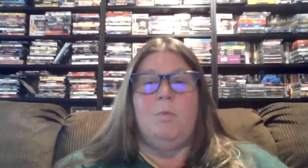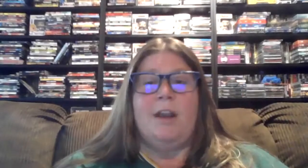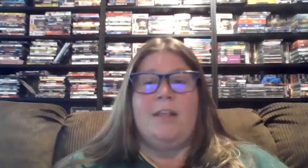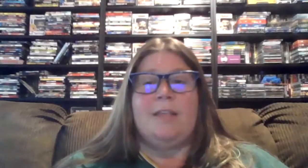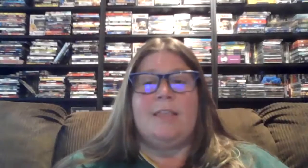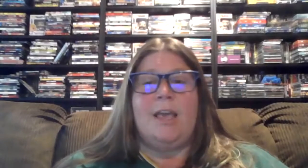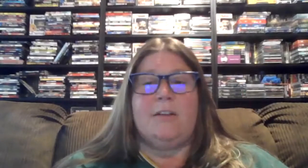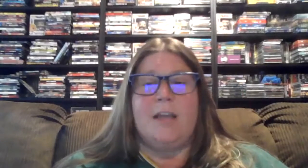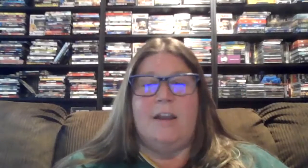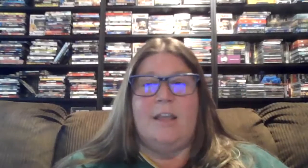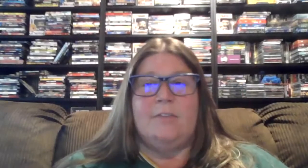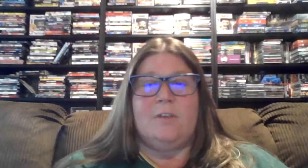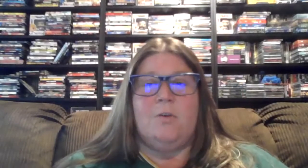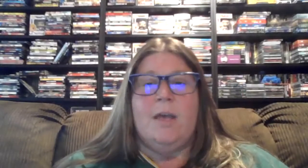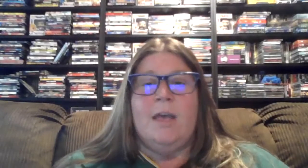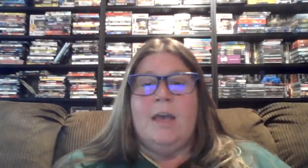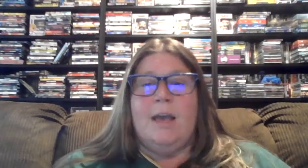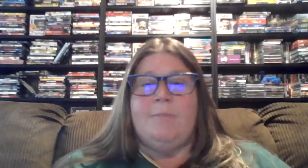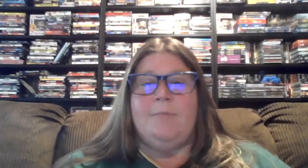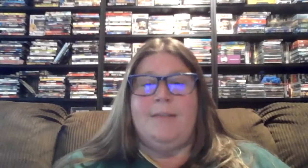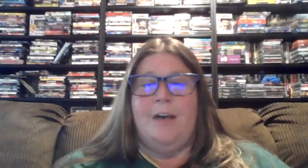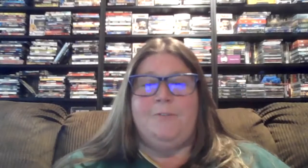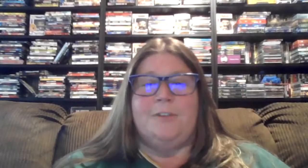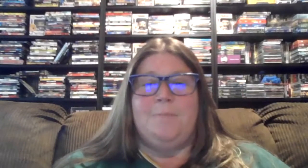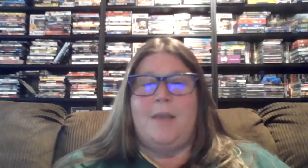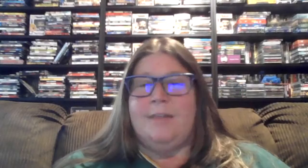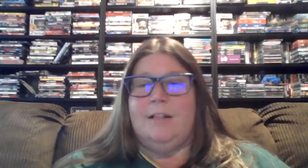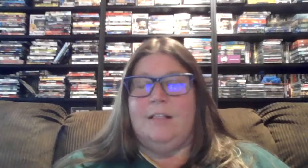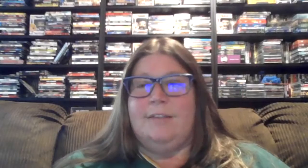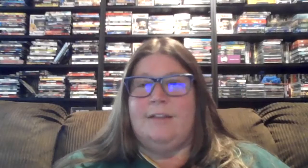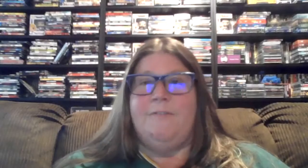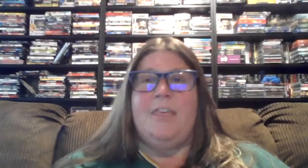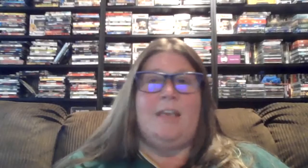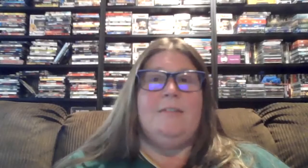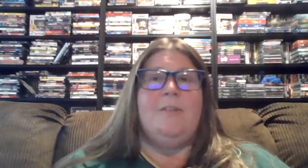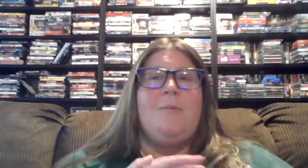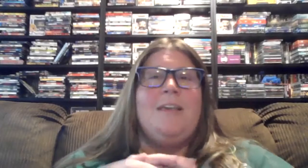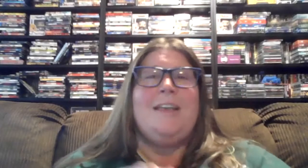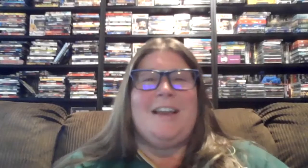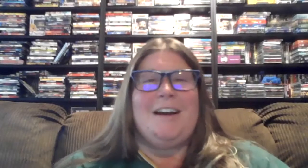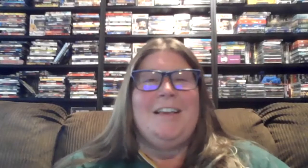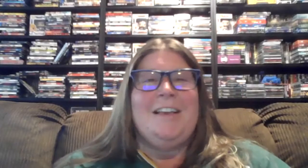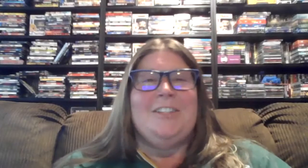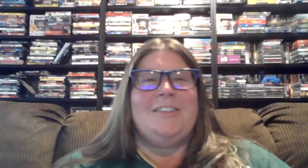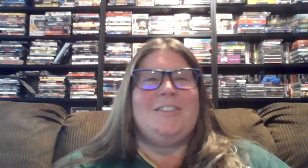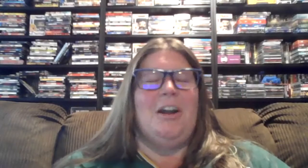what it is that they are signing. And so I made myself just a basic list of things so that we can just